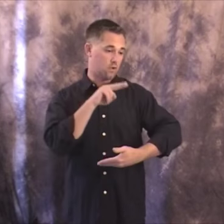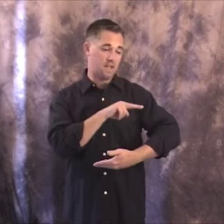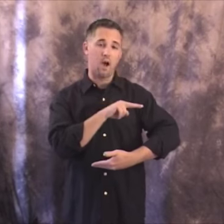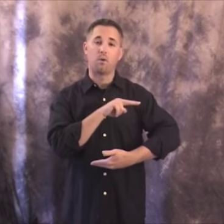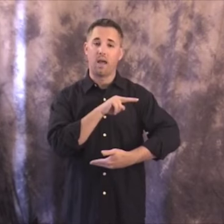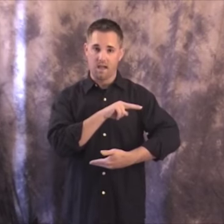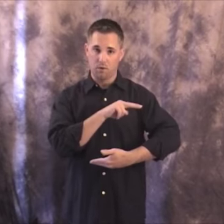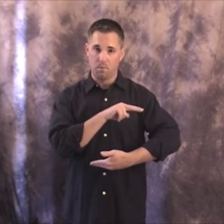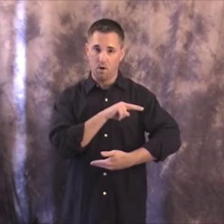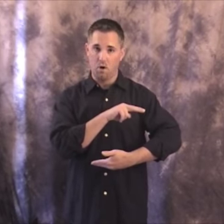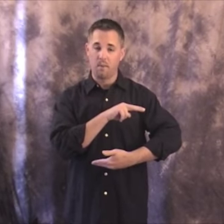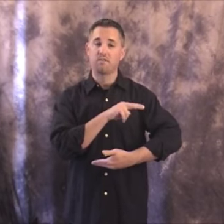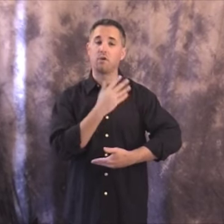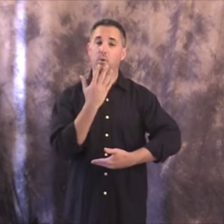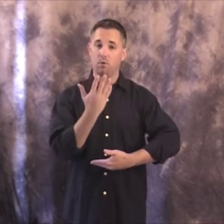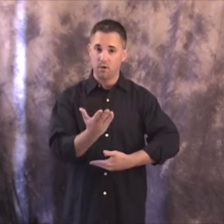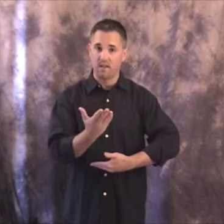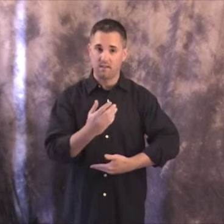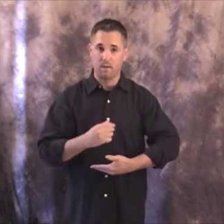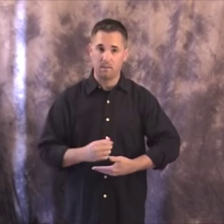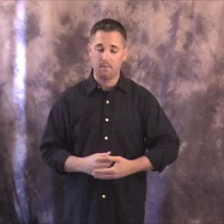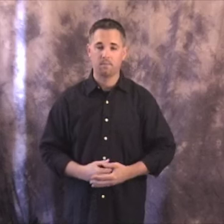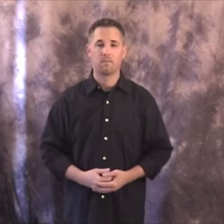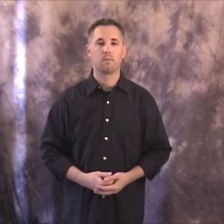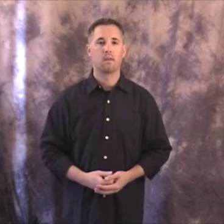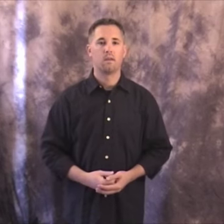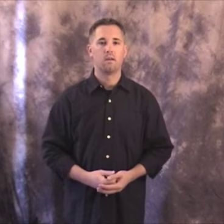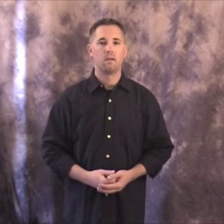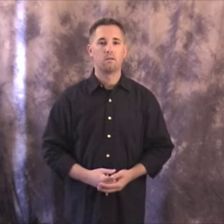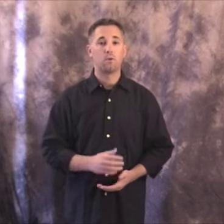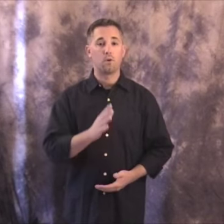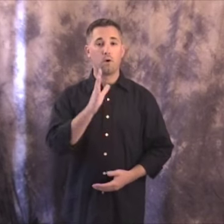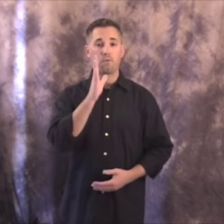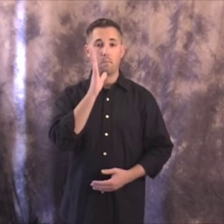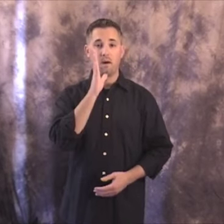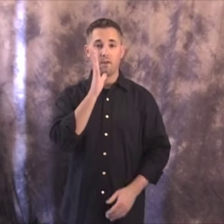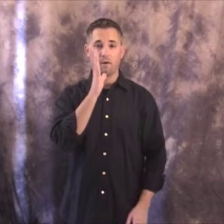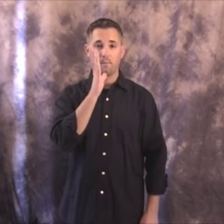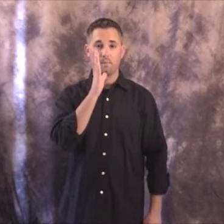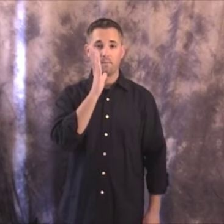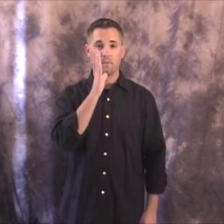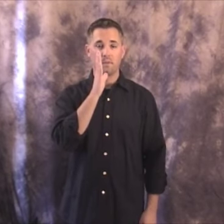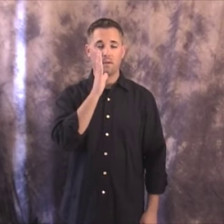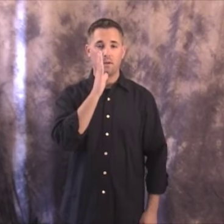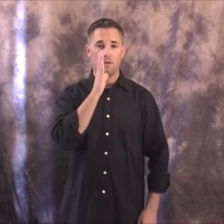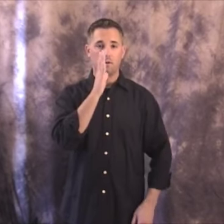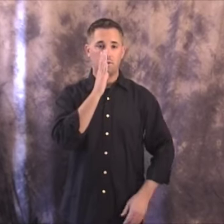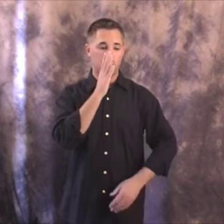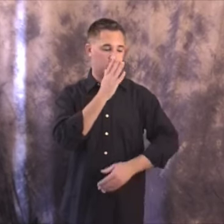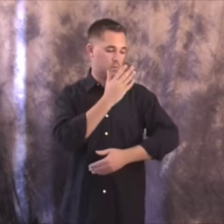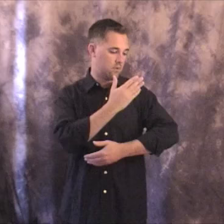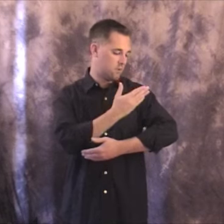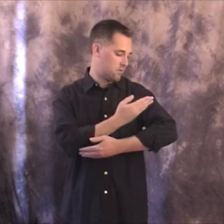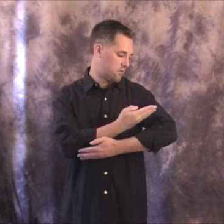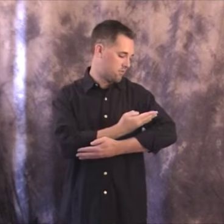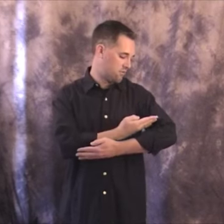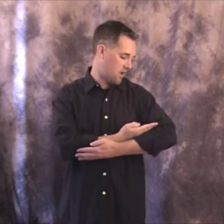look down at your palm as though you were looking at the baby. So you go from mother to